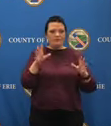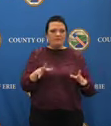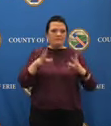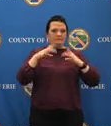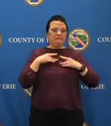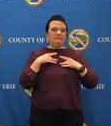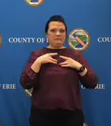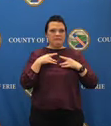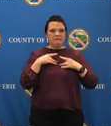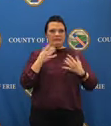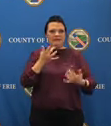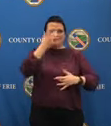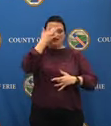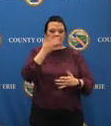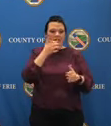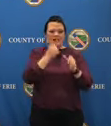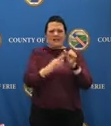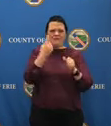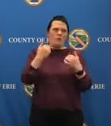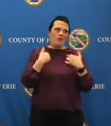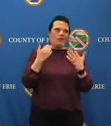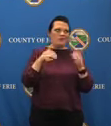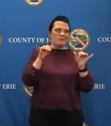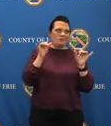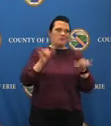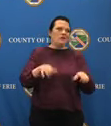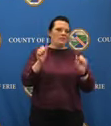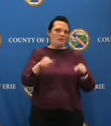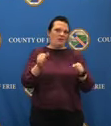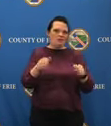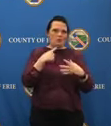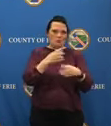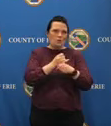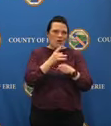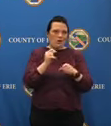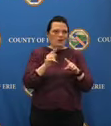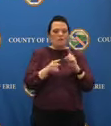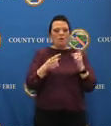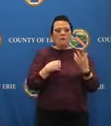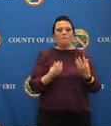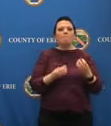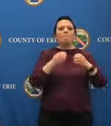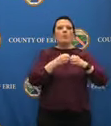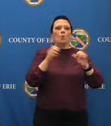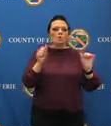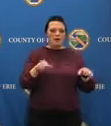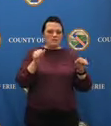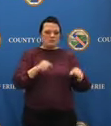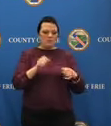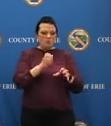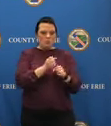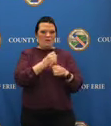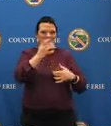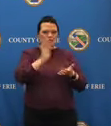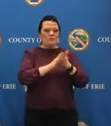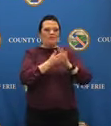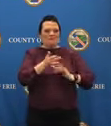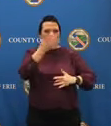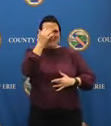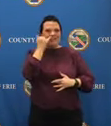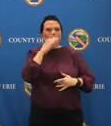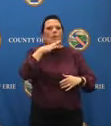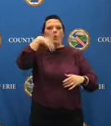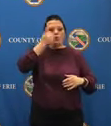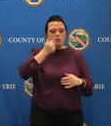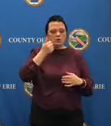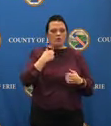this and getting sick. Everyone has the same propensity of contracting it, but you have a much higher propensity of getting sick if you're older. So a lot of